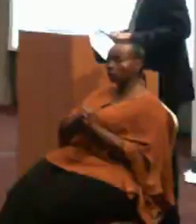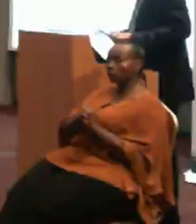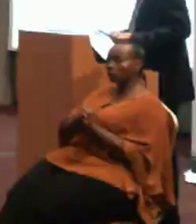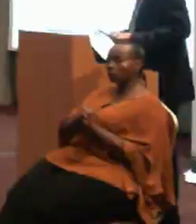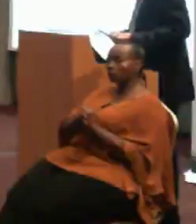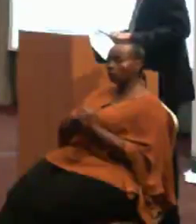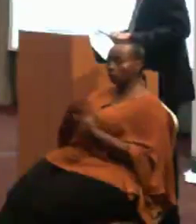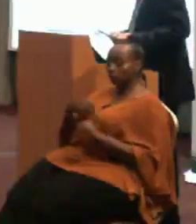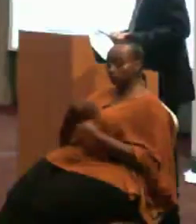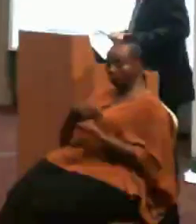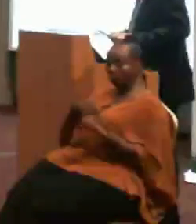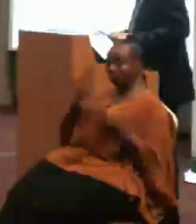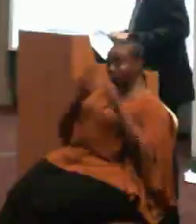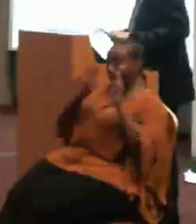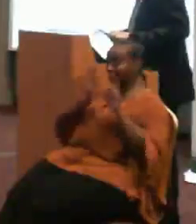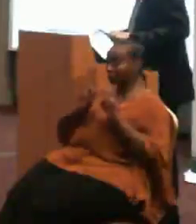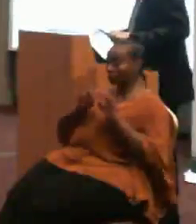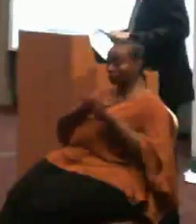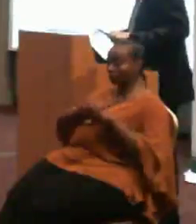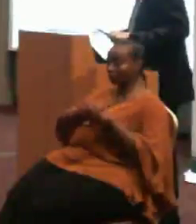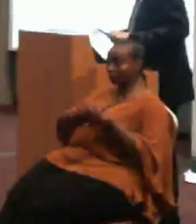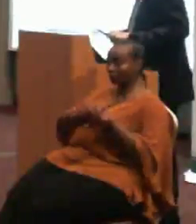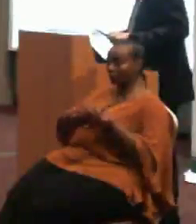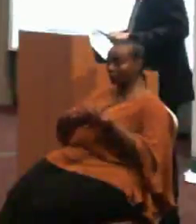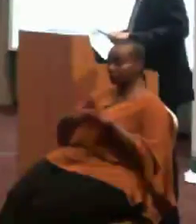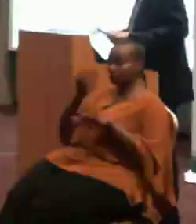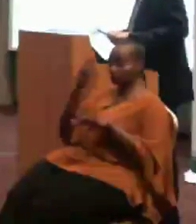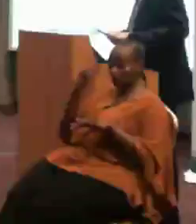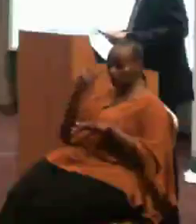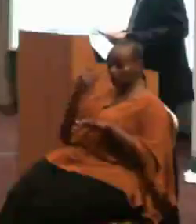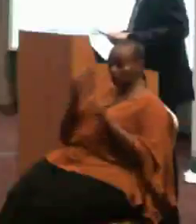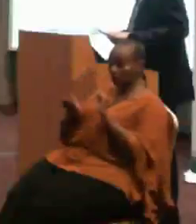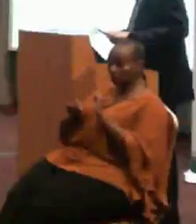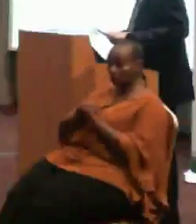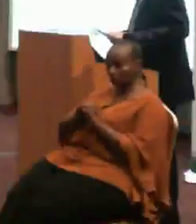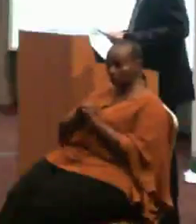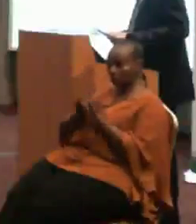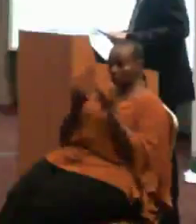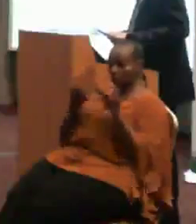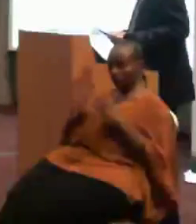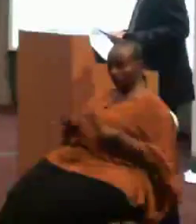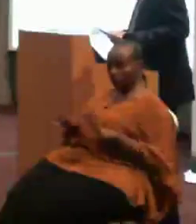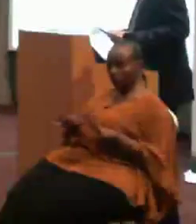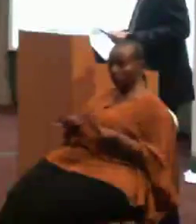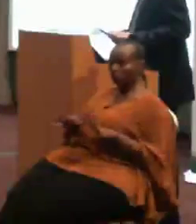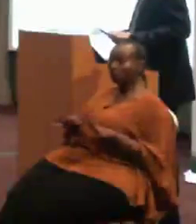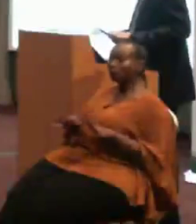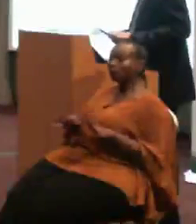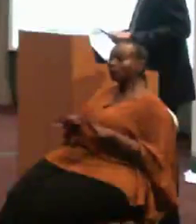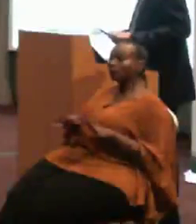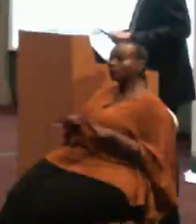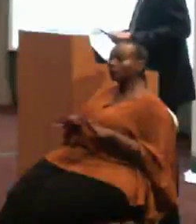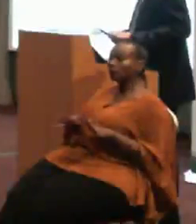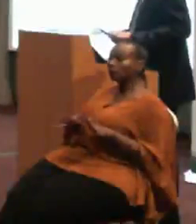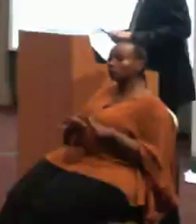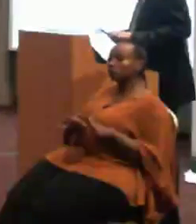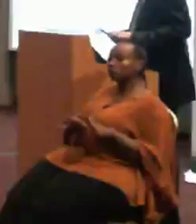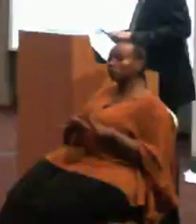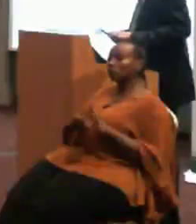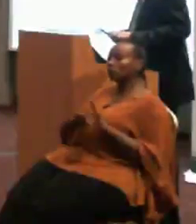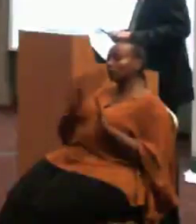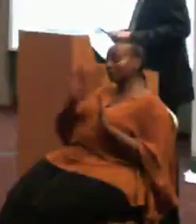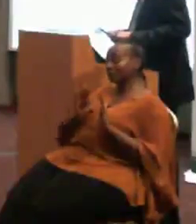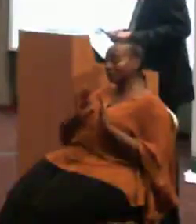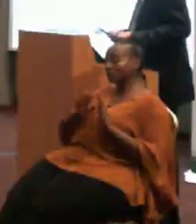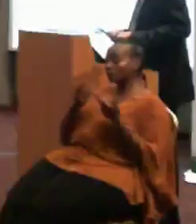relative to what Eskom said at the time would be appropriate for the volumes that were anticipated. That percentage